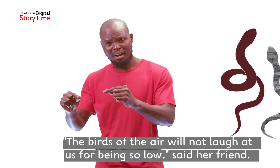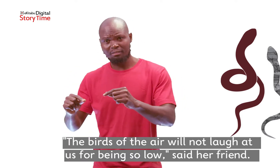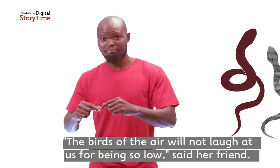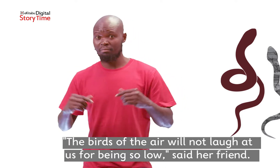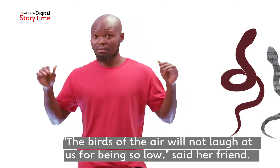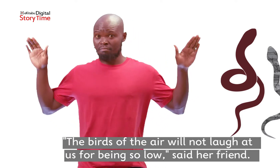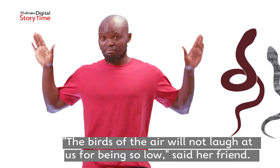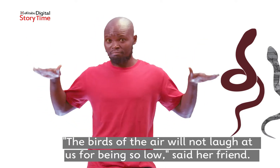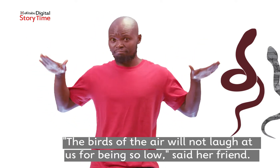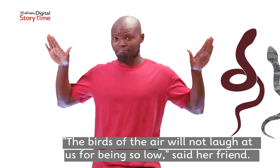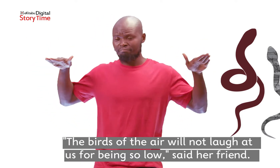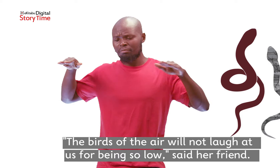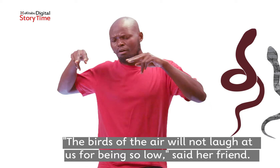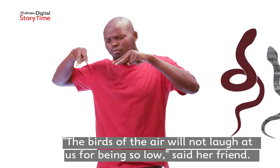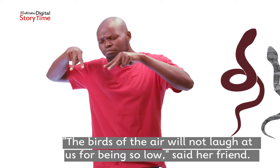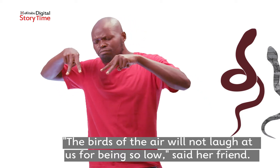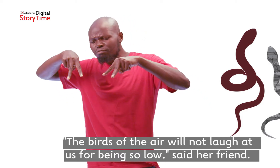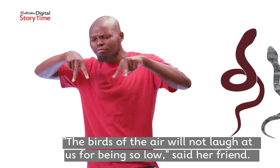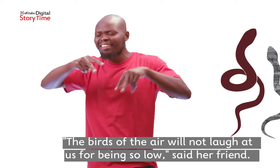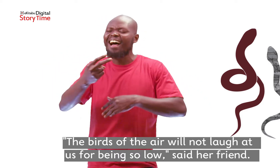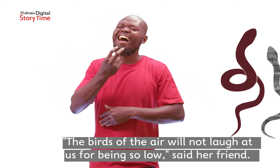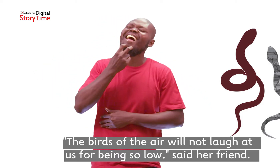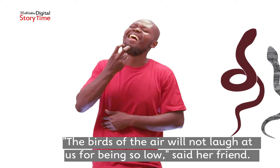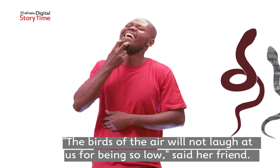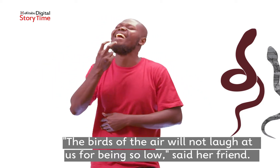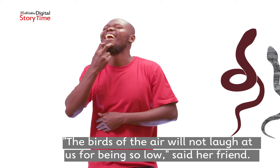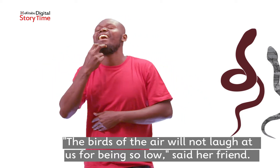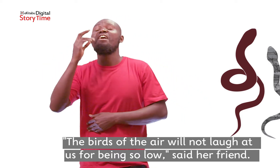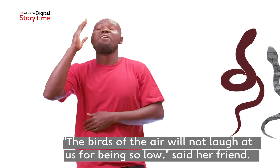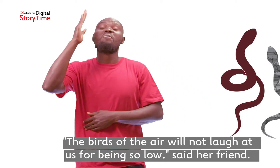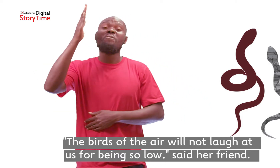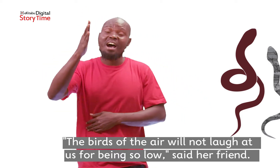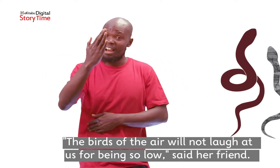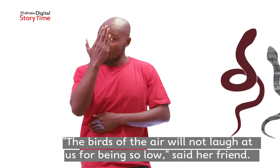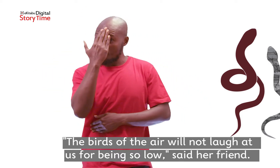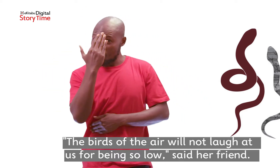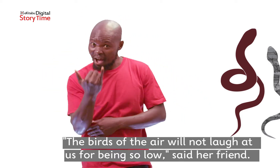"The birds of the air will not laugh at us for being so slow," said her friend.